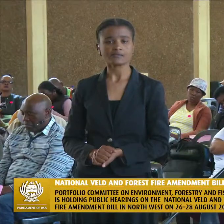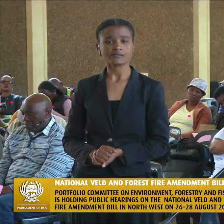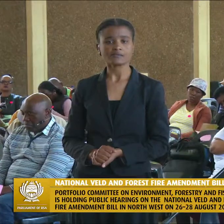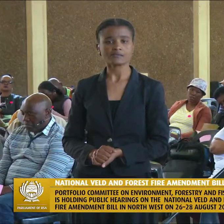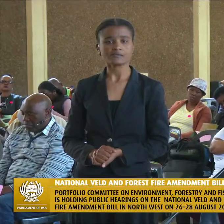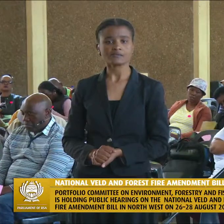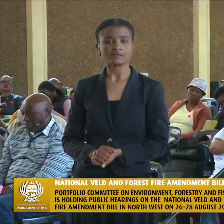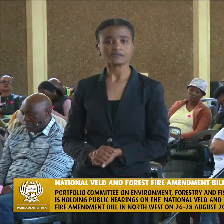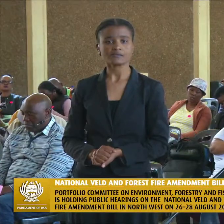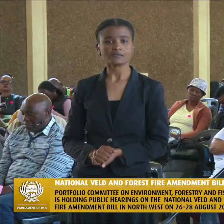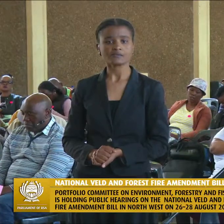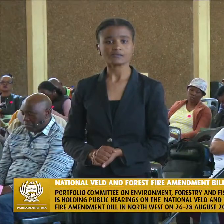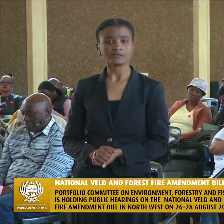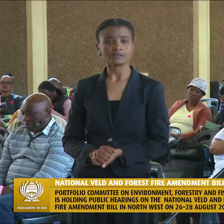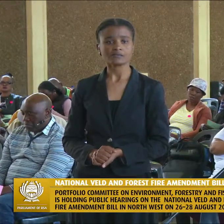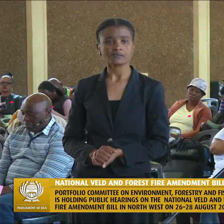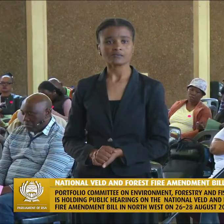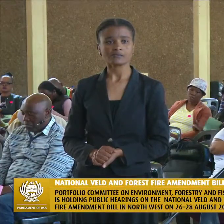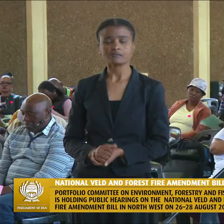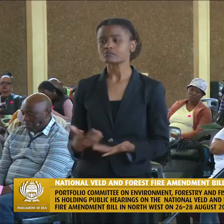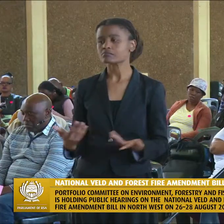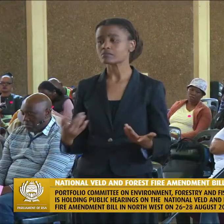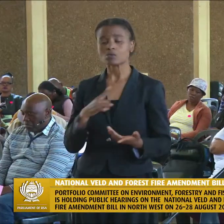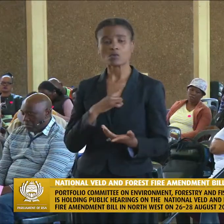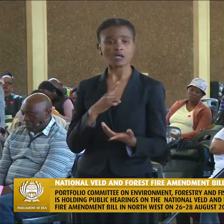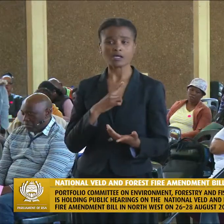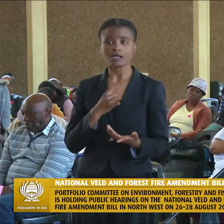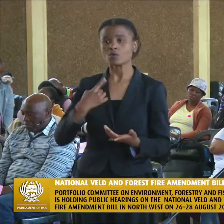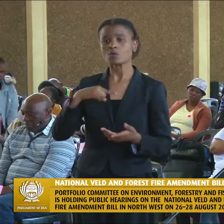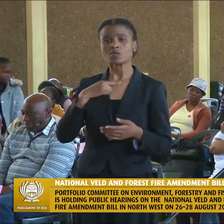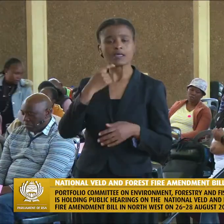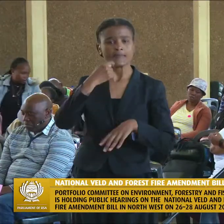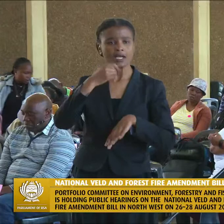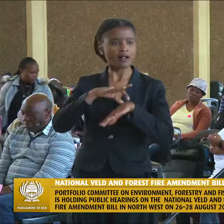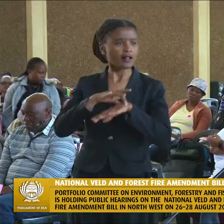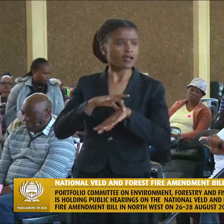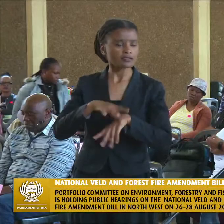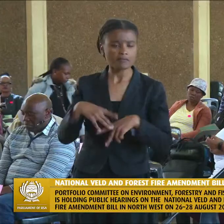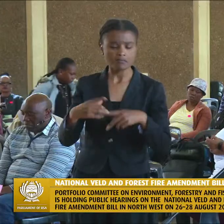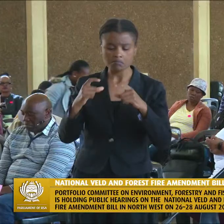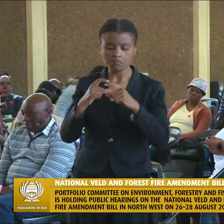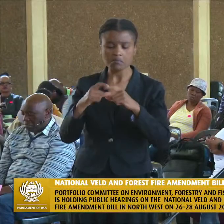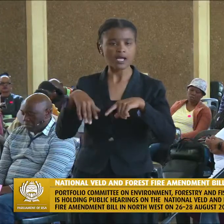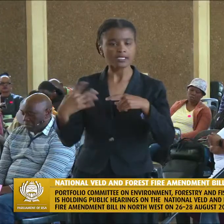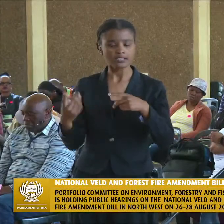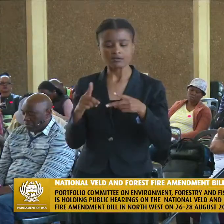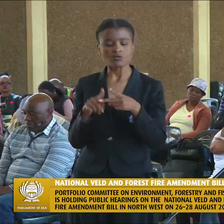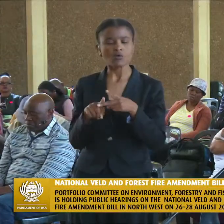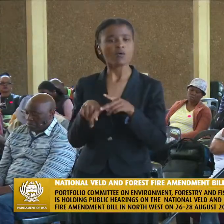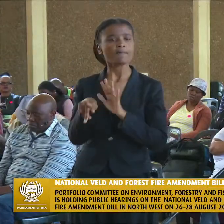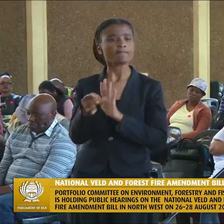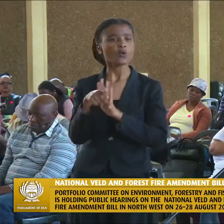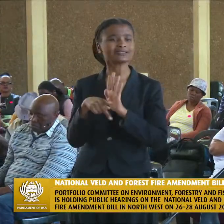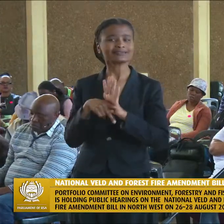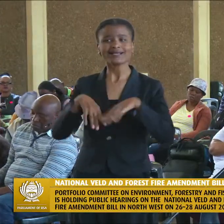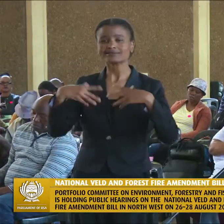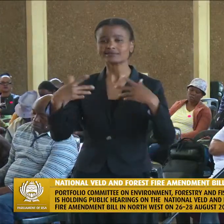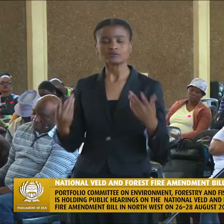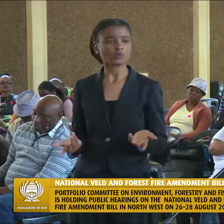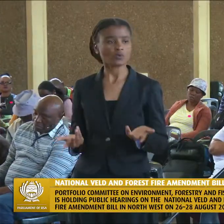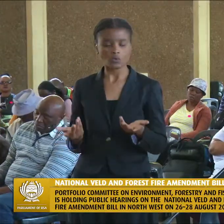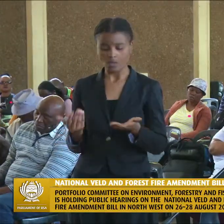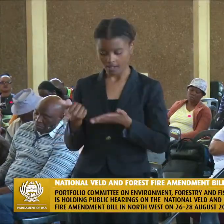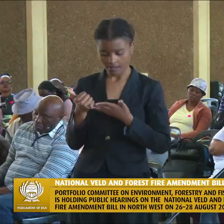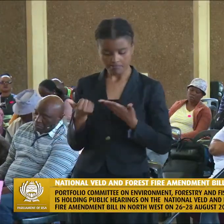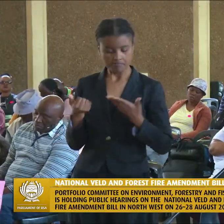arena the medical aid policy foreign yes we don't have a